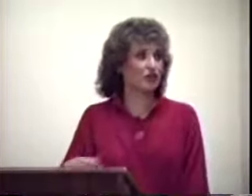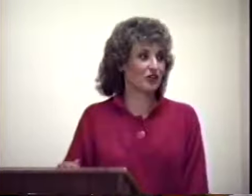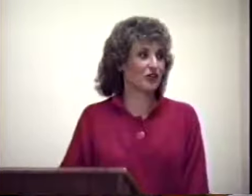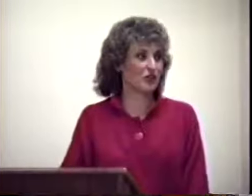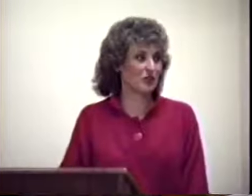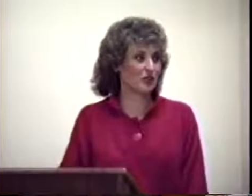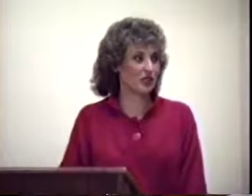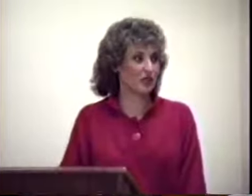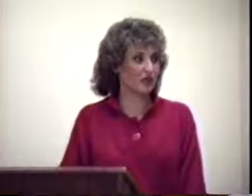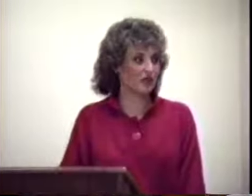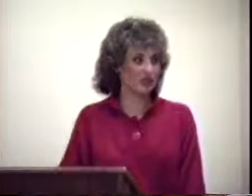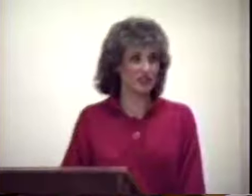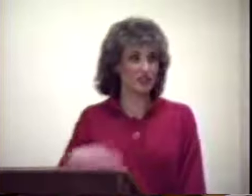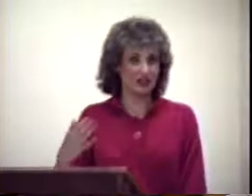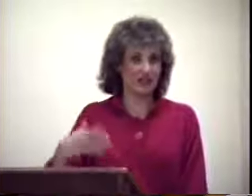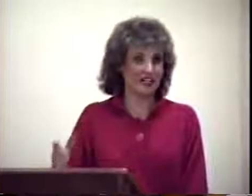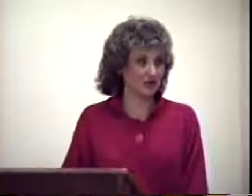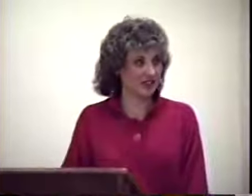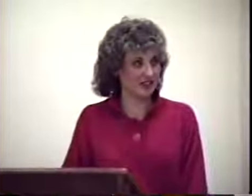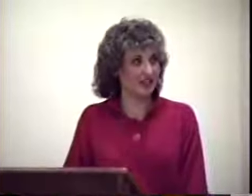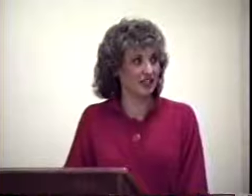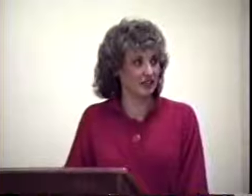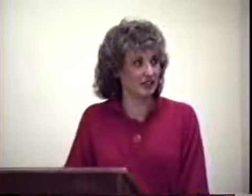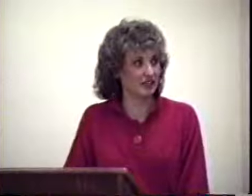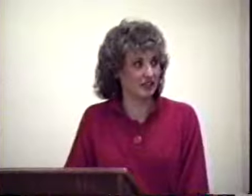lot more than we know. Once we relax, we can sign and do the things.